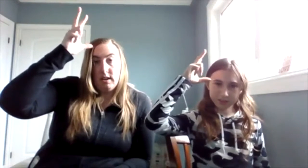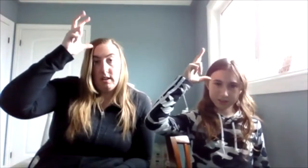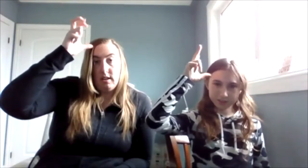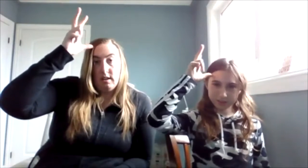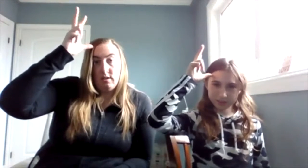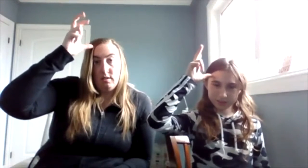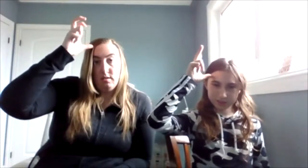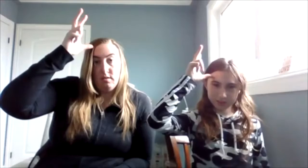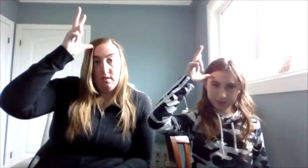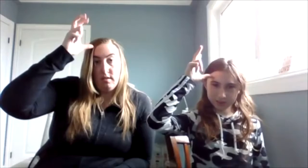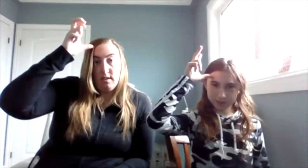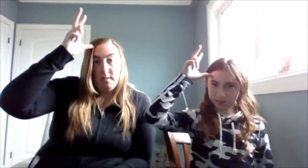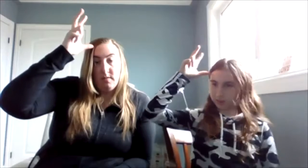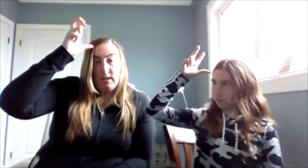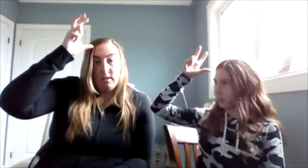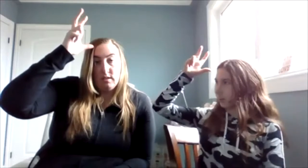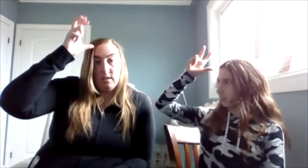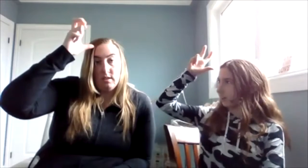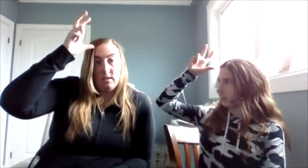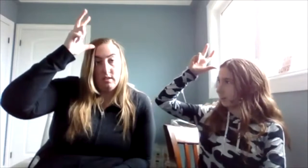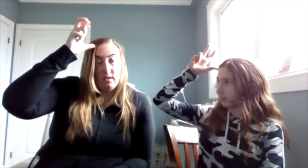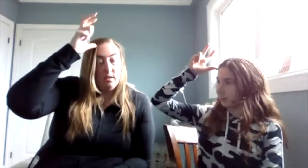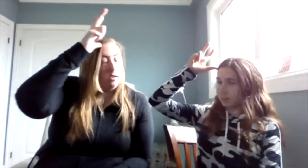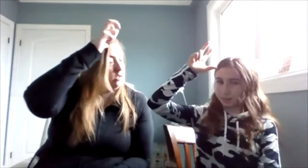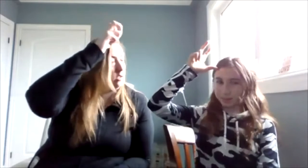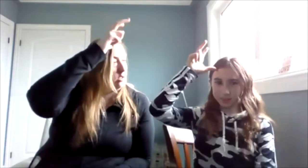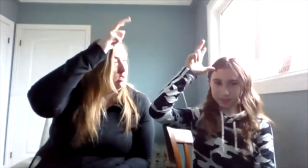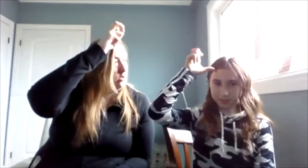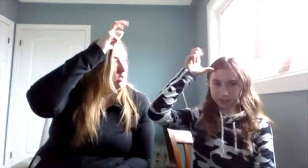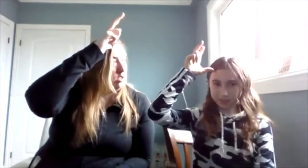then your 2 fingers are scrunching.